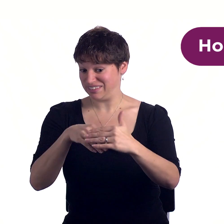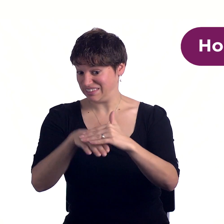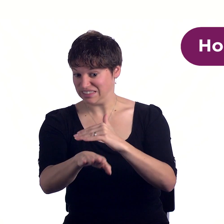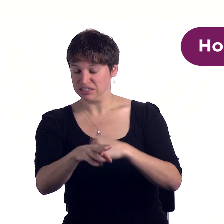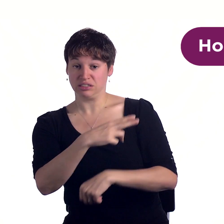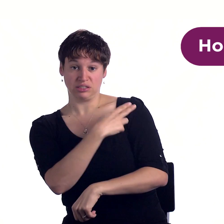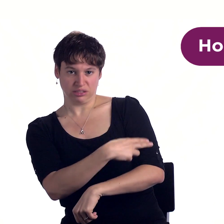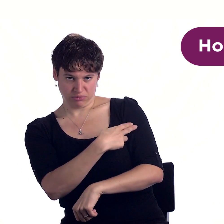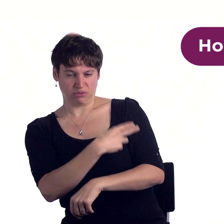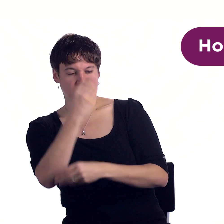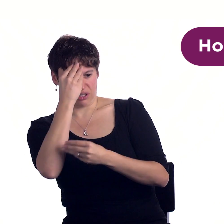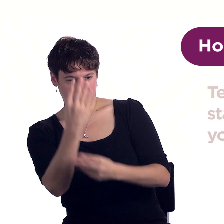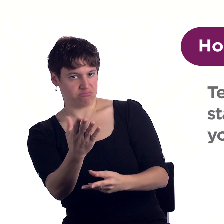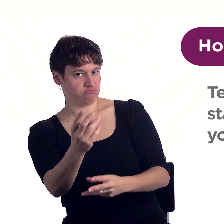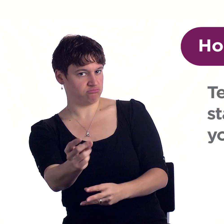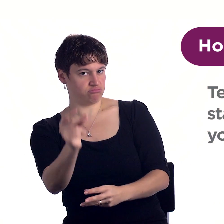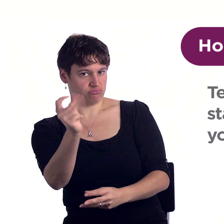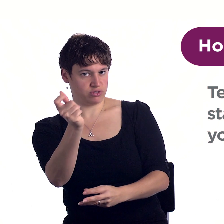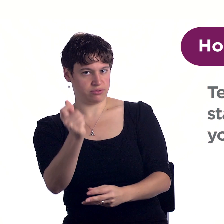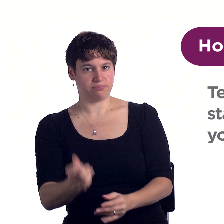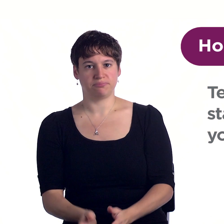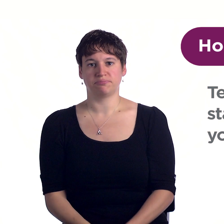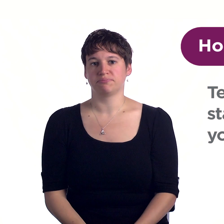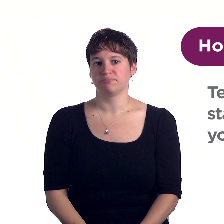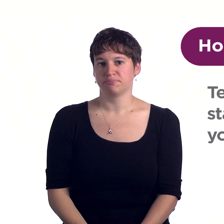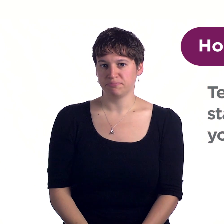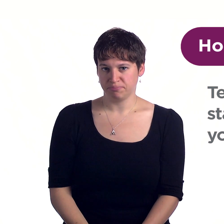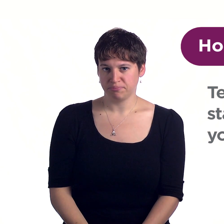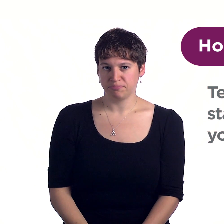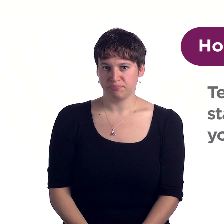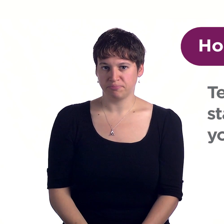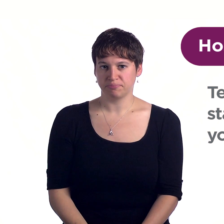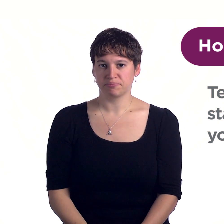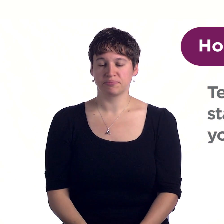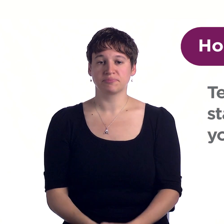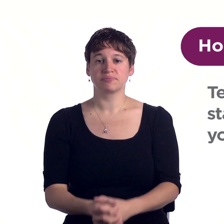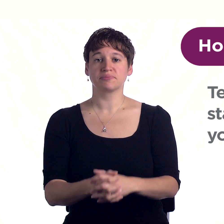Hospital admissions. Tell the admissions staff when scheduling your stay.